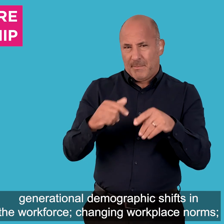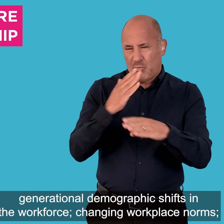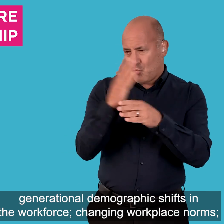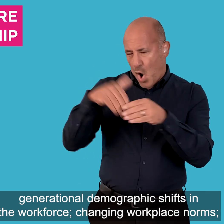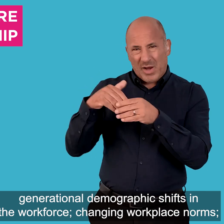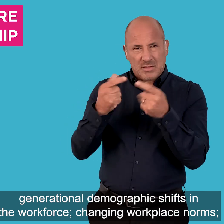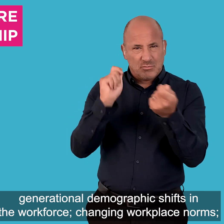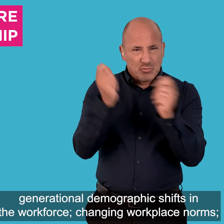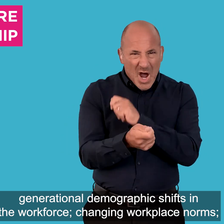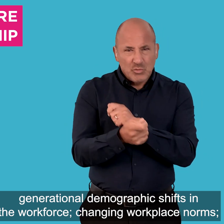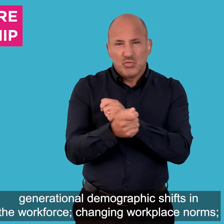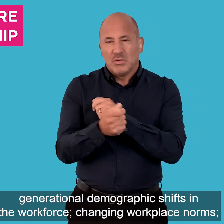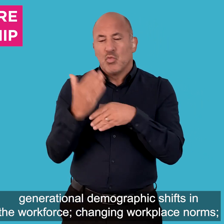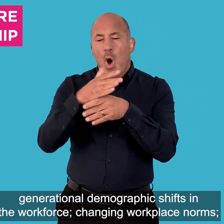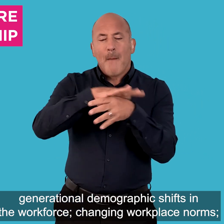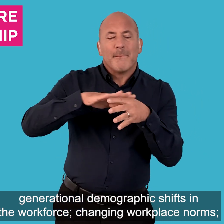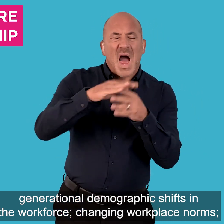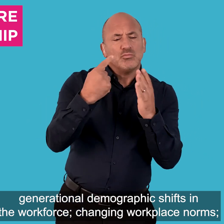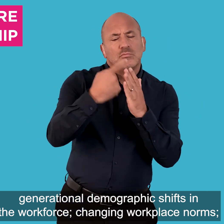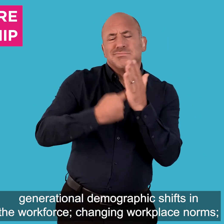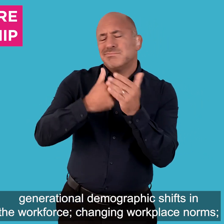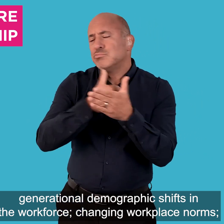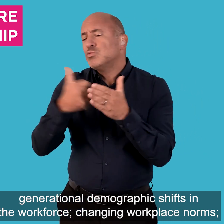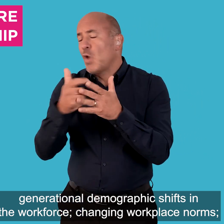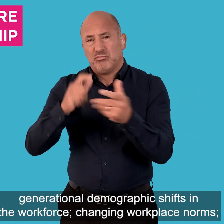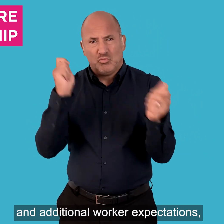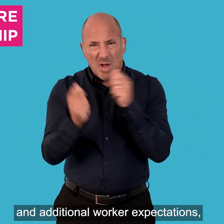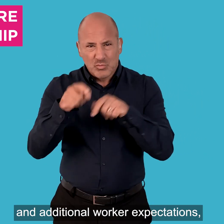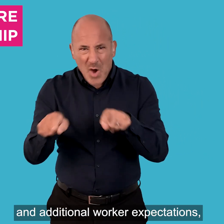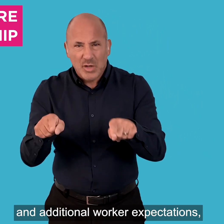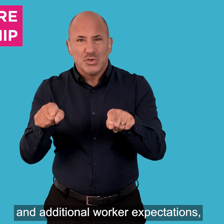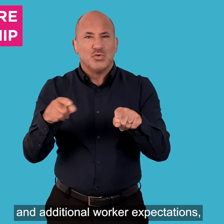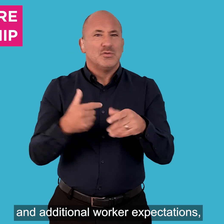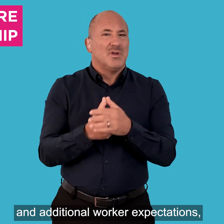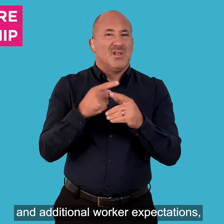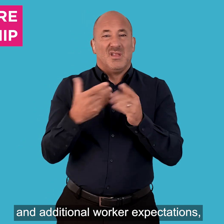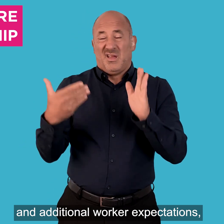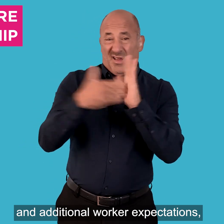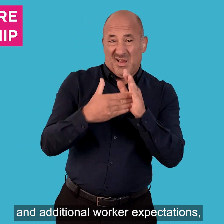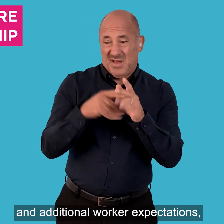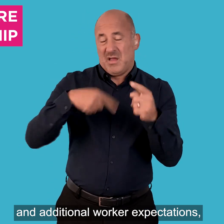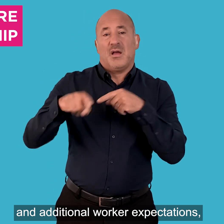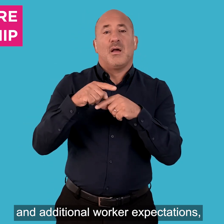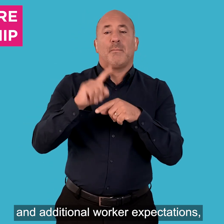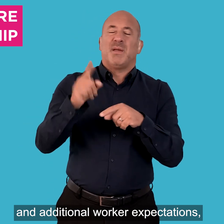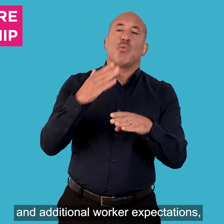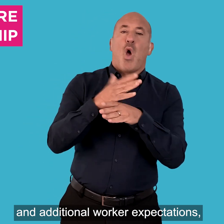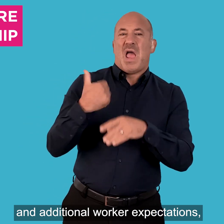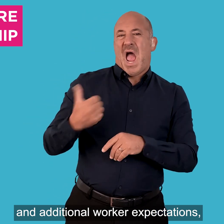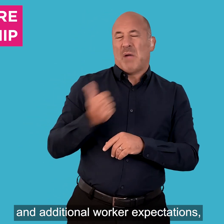in the workforce, changing workplace norms, and additional worker expectations